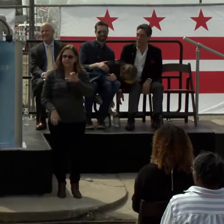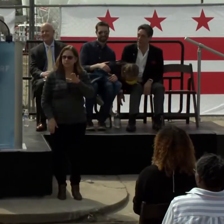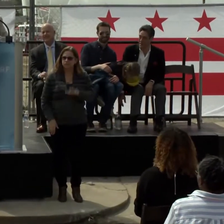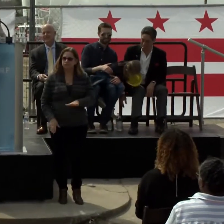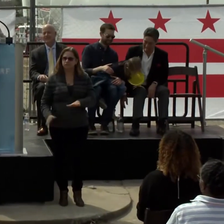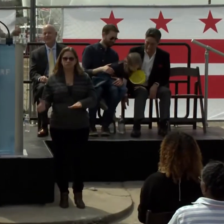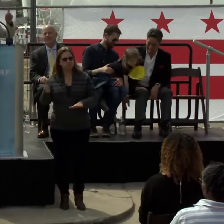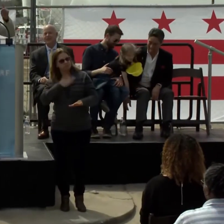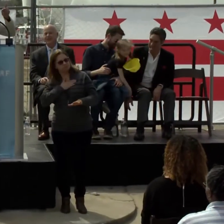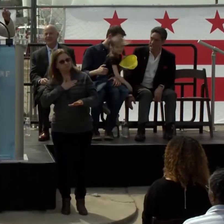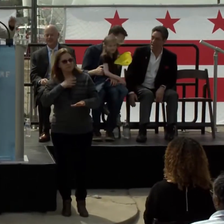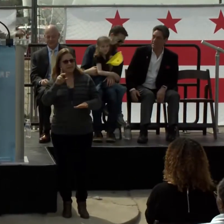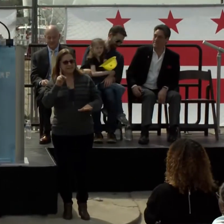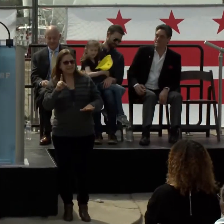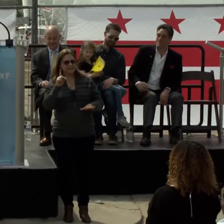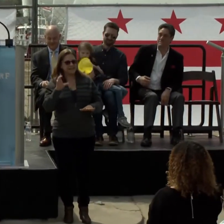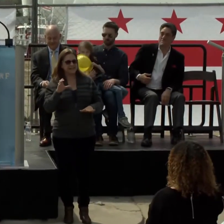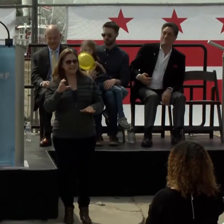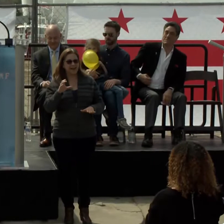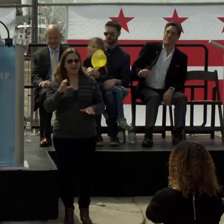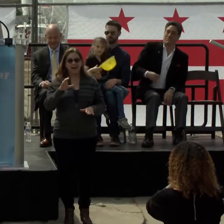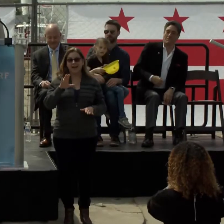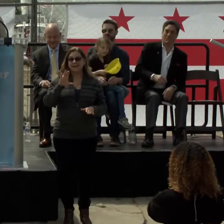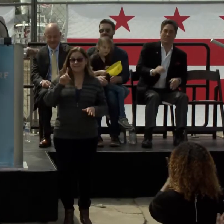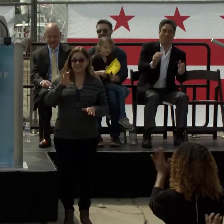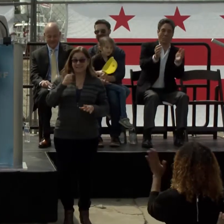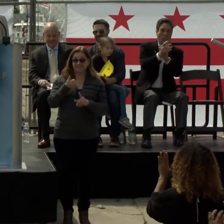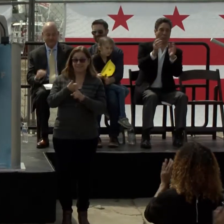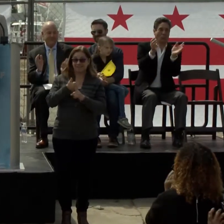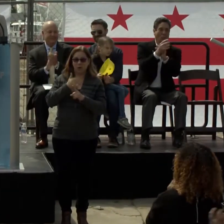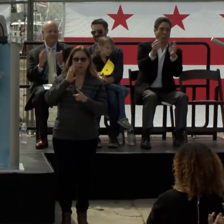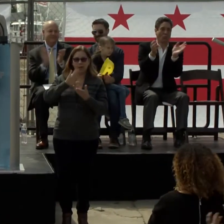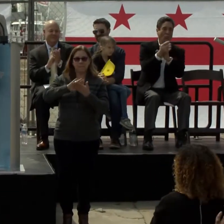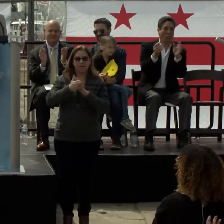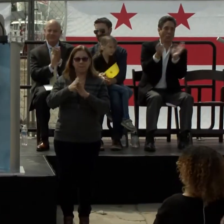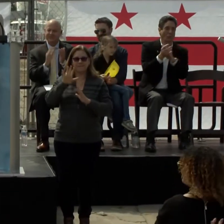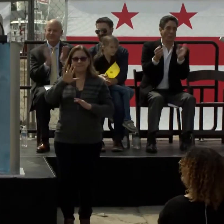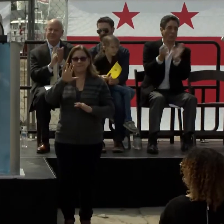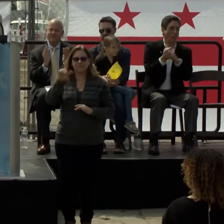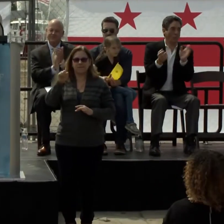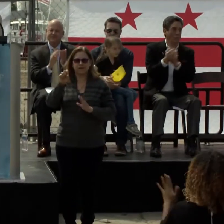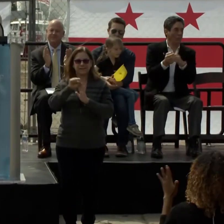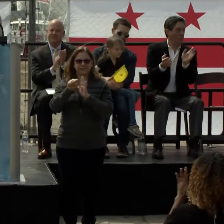especially since we're about to become the 51st state of the United States of America.